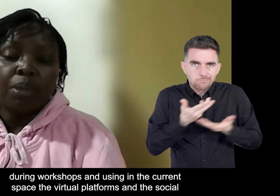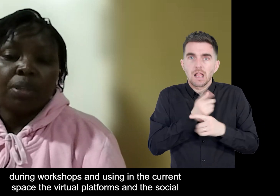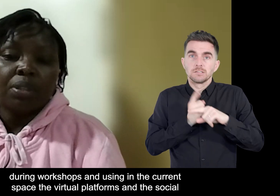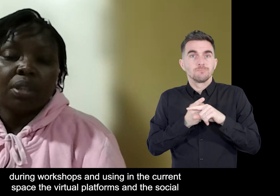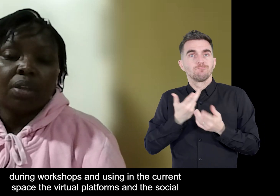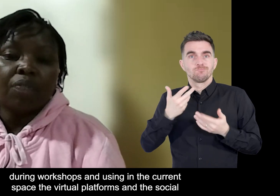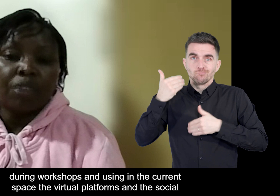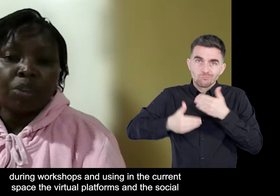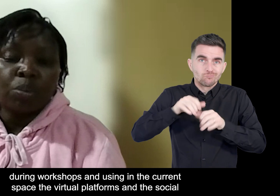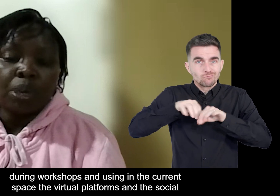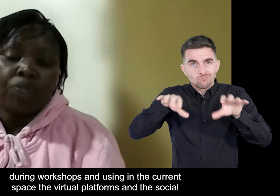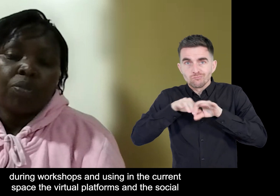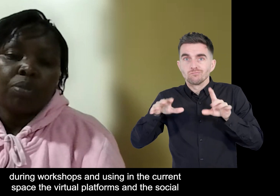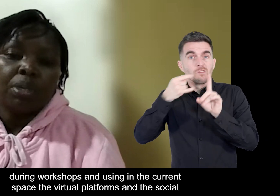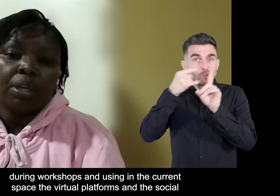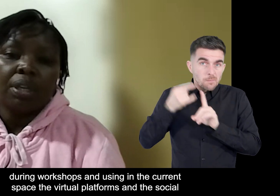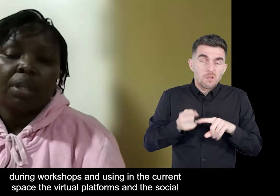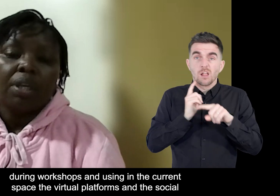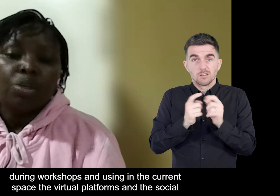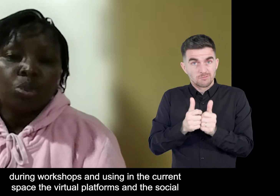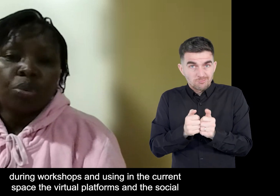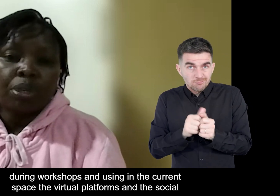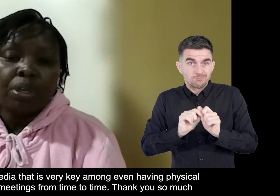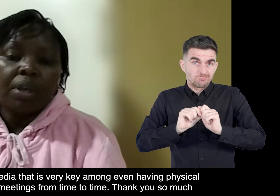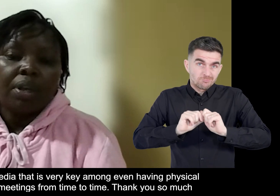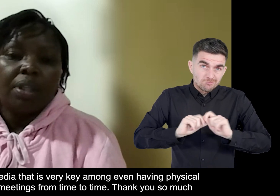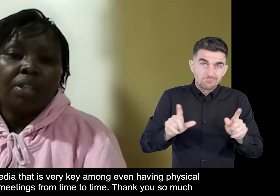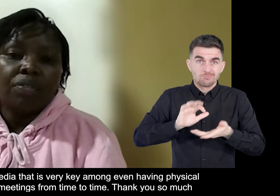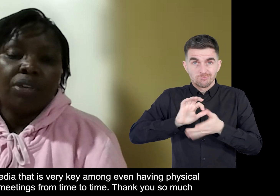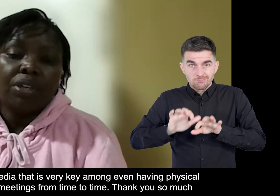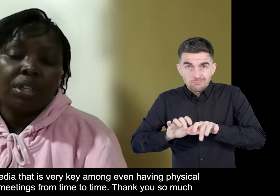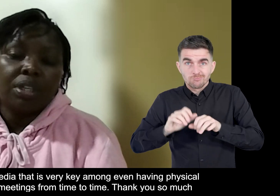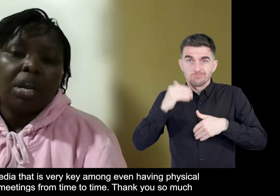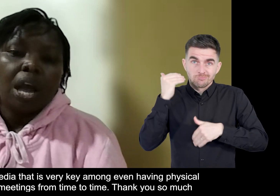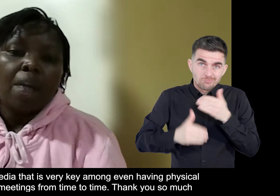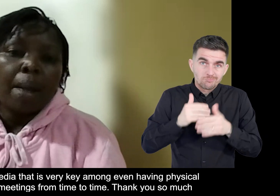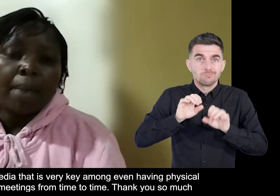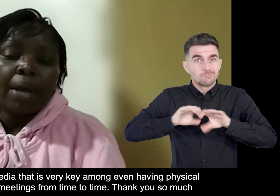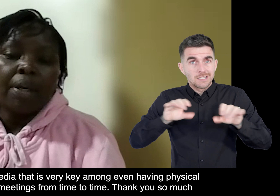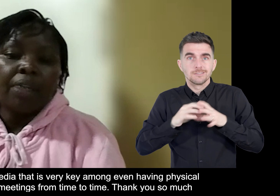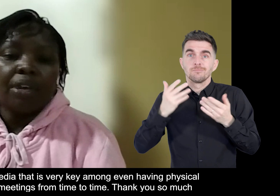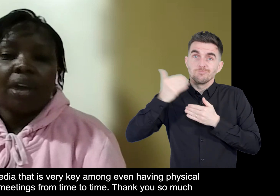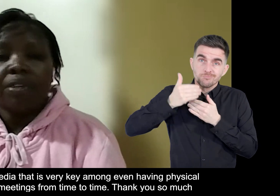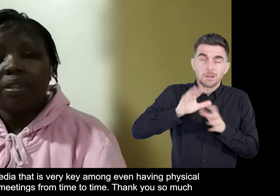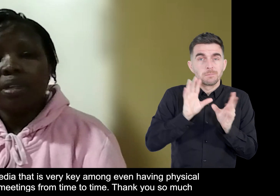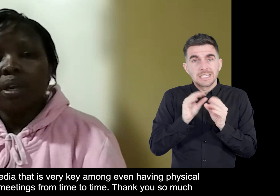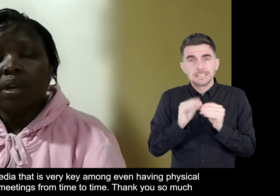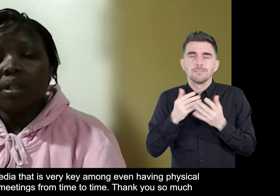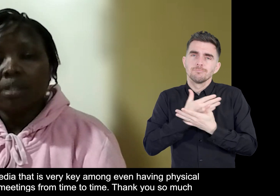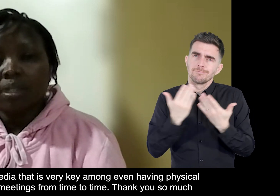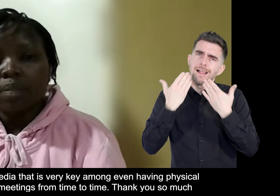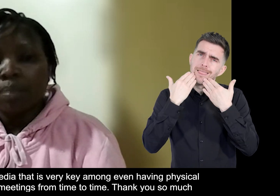the current space the virtual platforms and the social media that is very key, among even